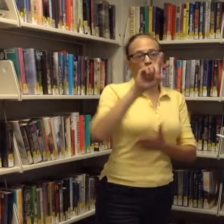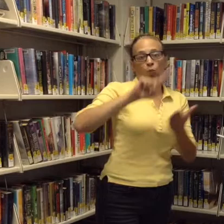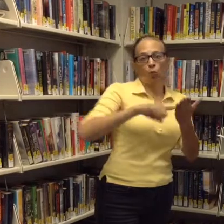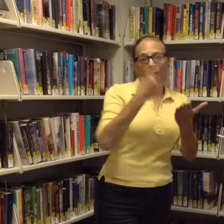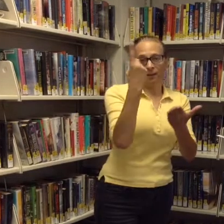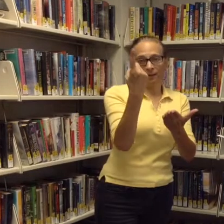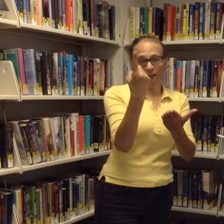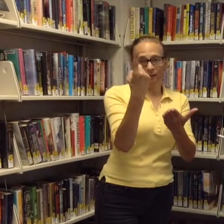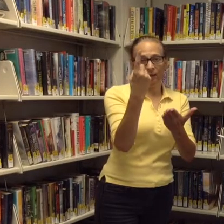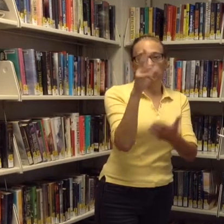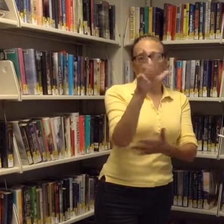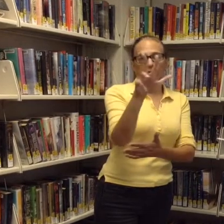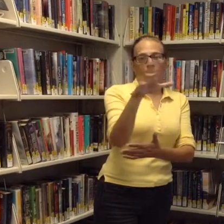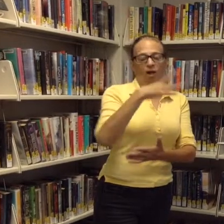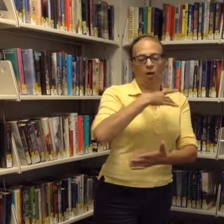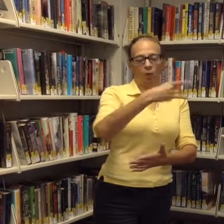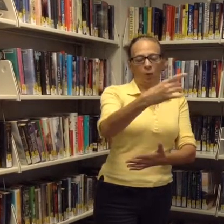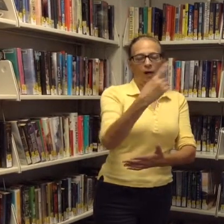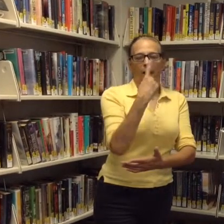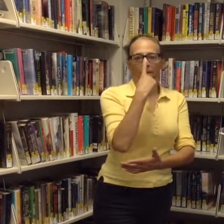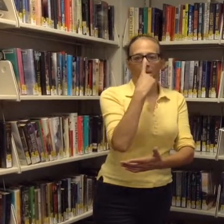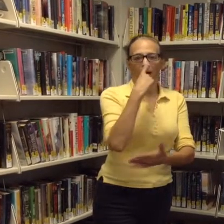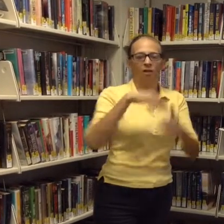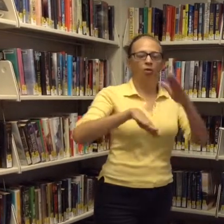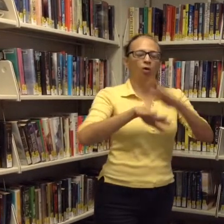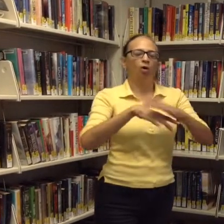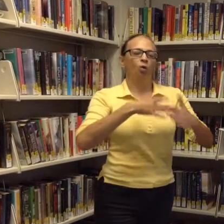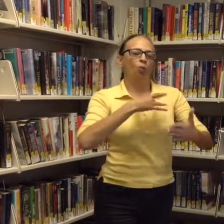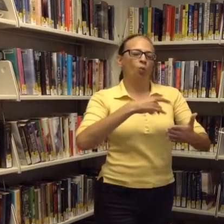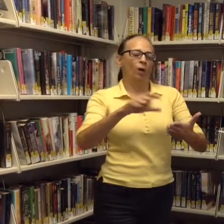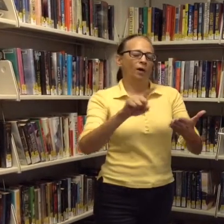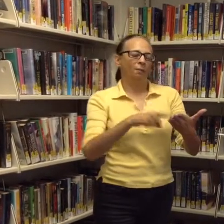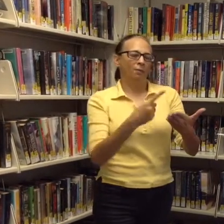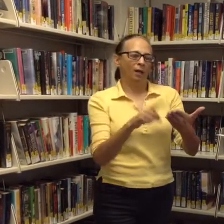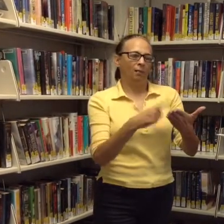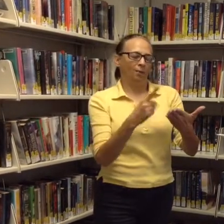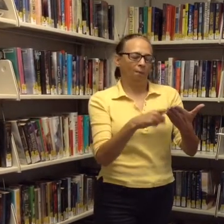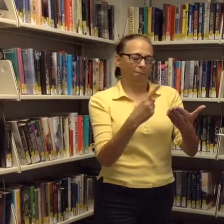Once, there were three white mice on a white piece of paper.